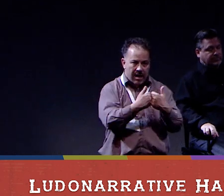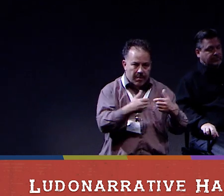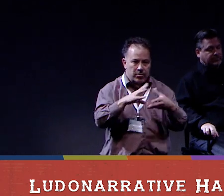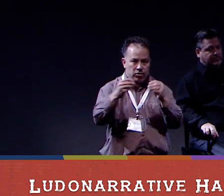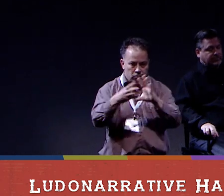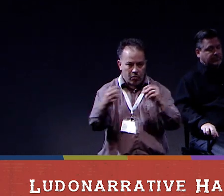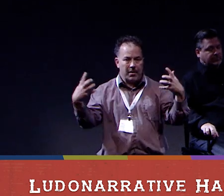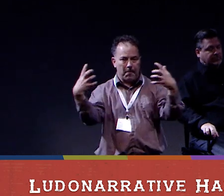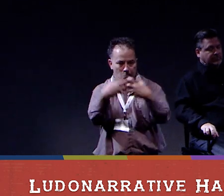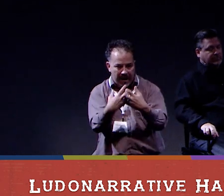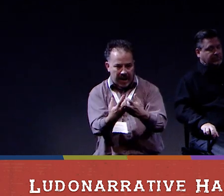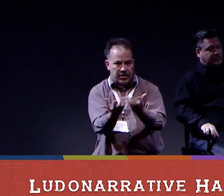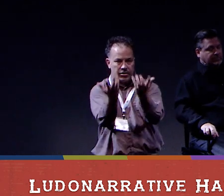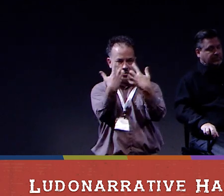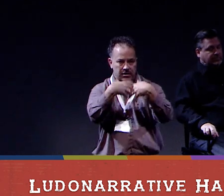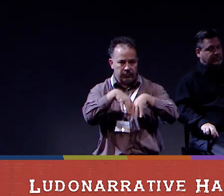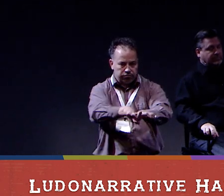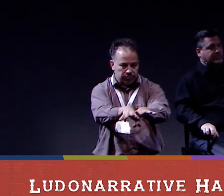hands.